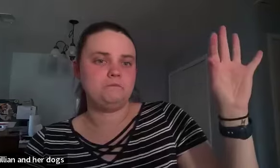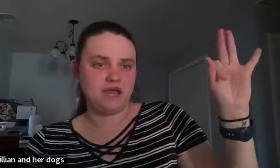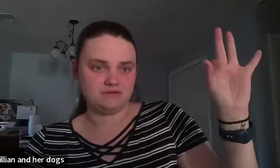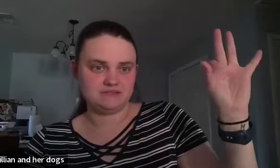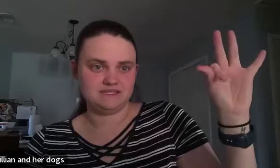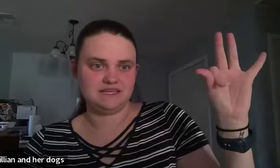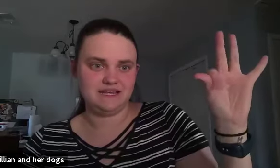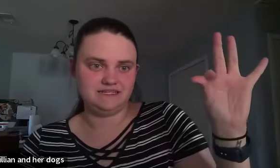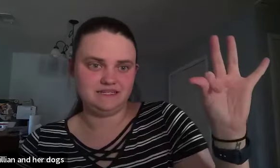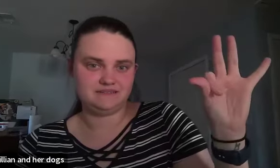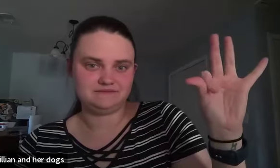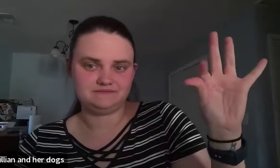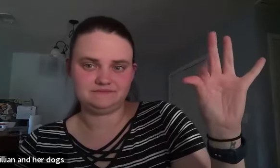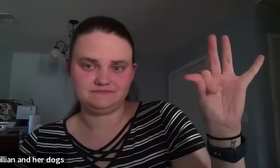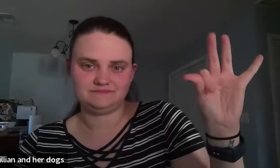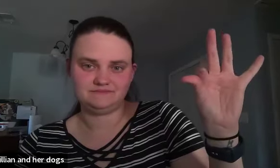Or bounce. 19.